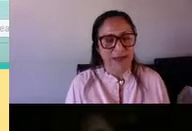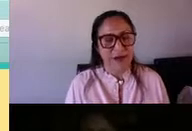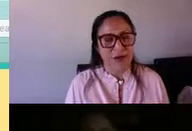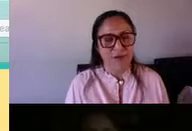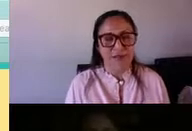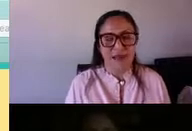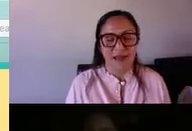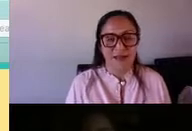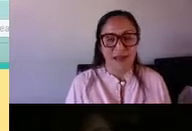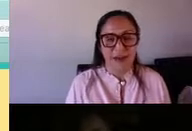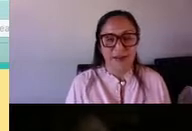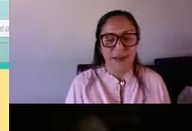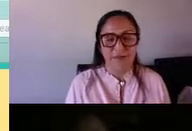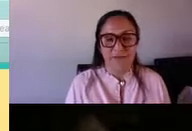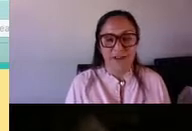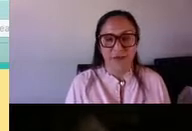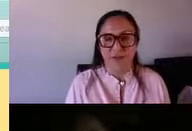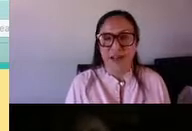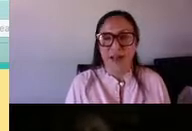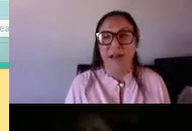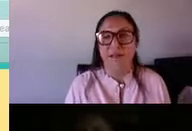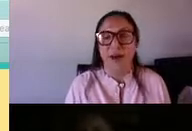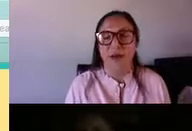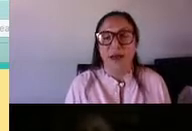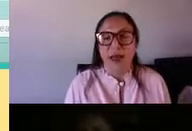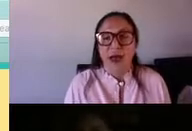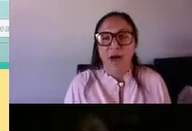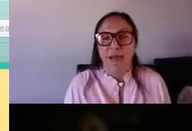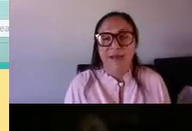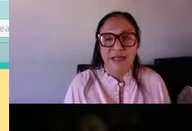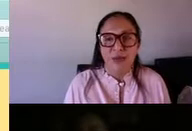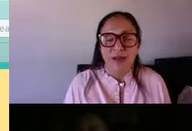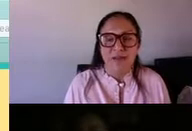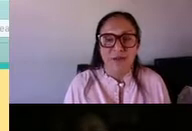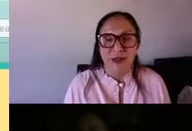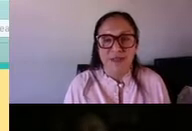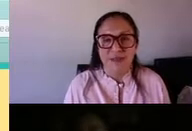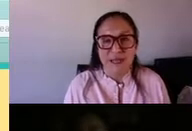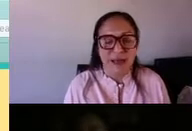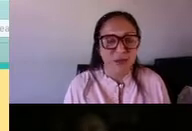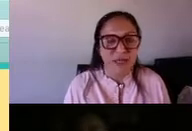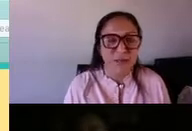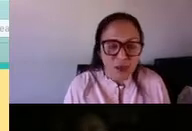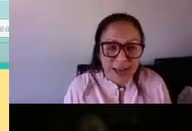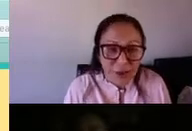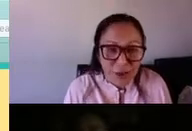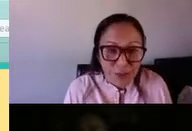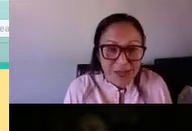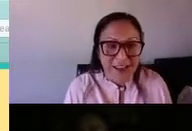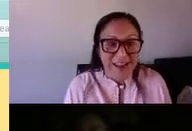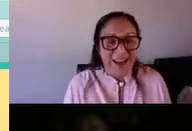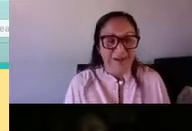my kiddos, and I saw the benefits firsthand about how amazing it was for them to be able to communicate